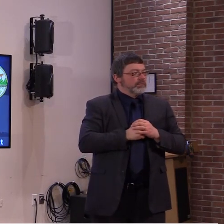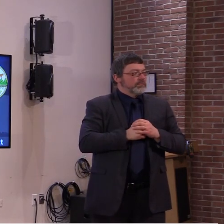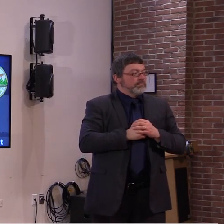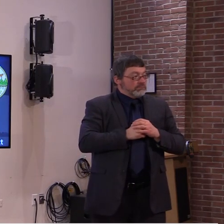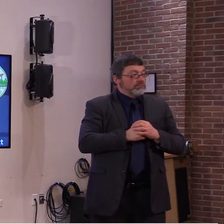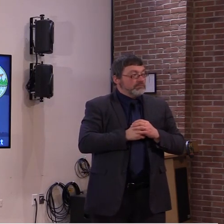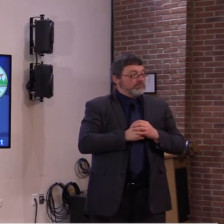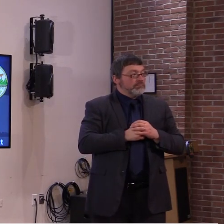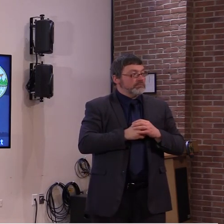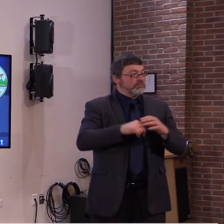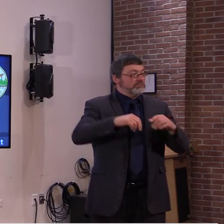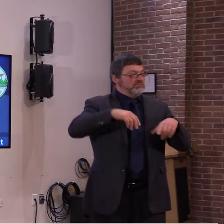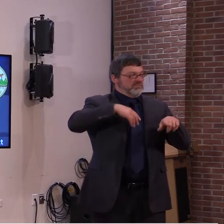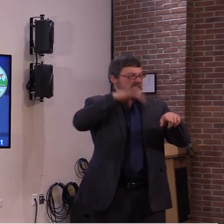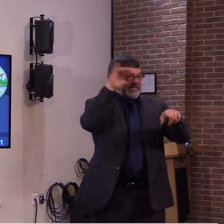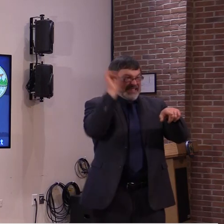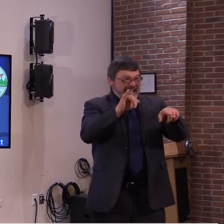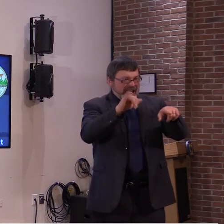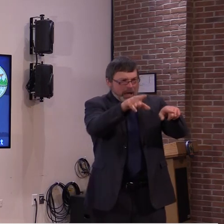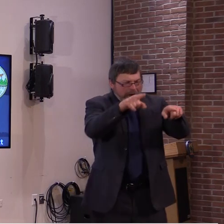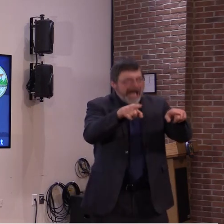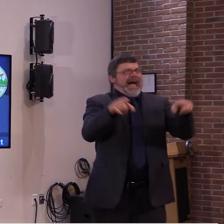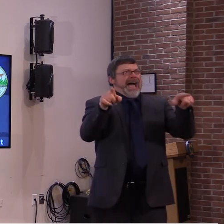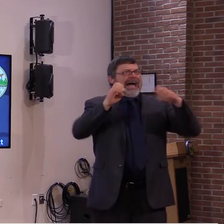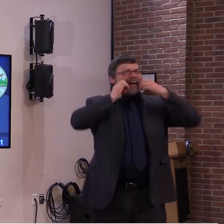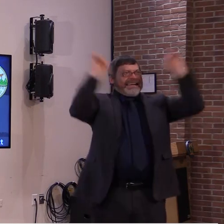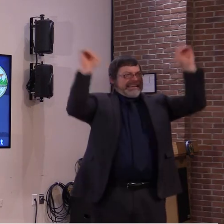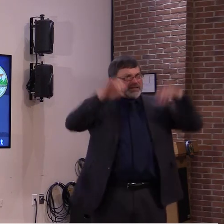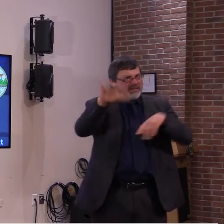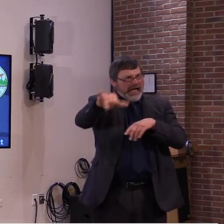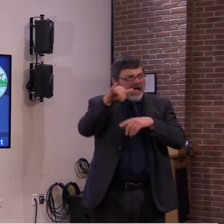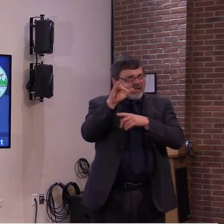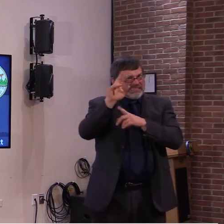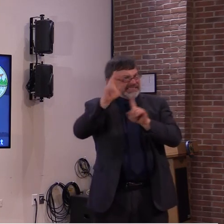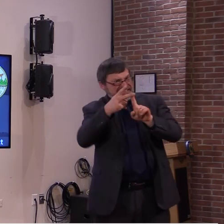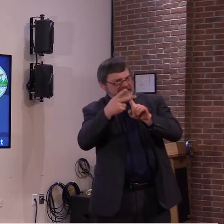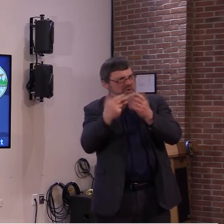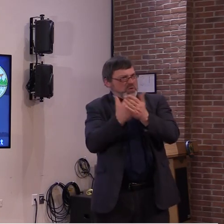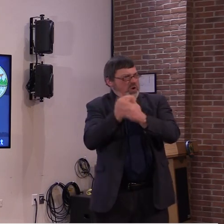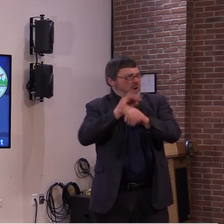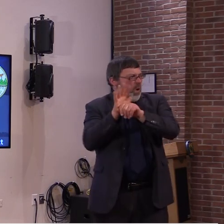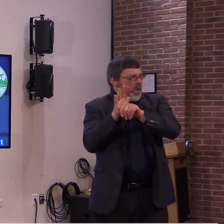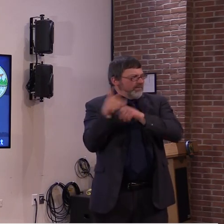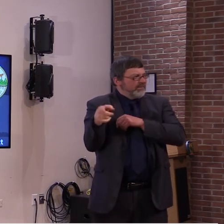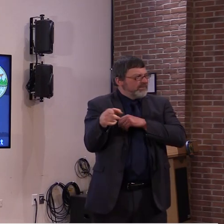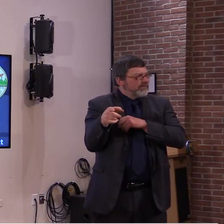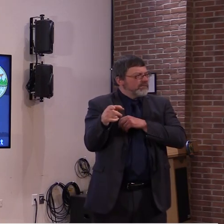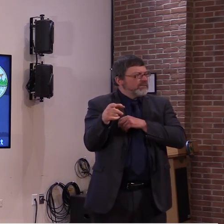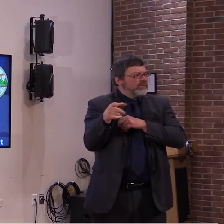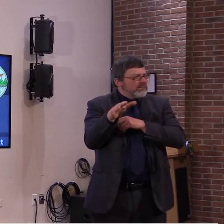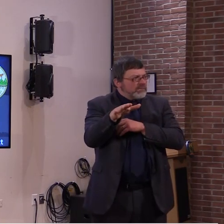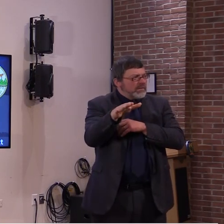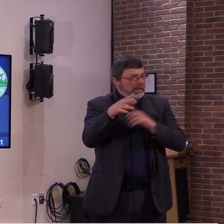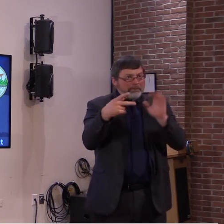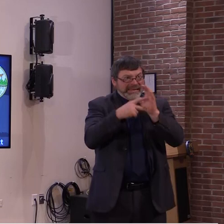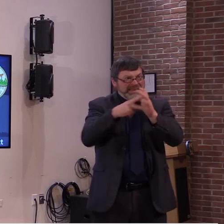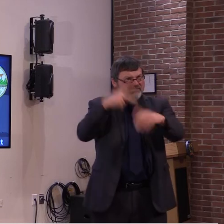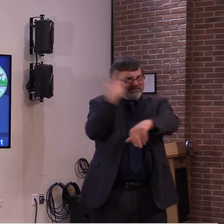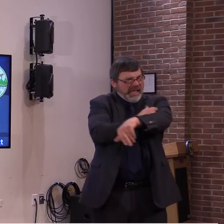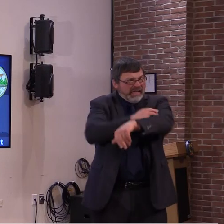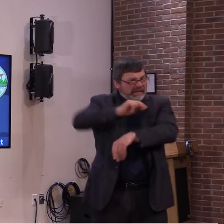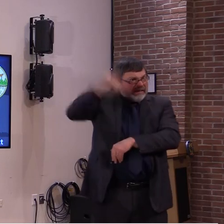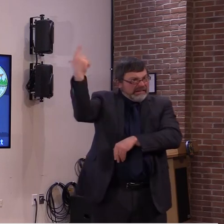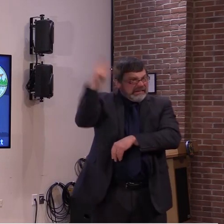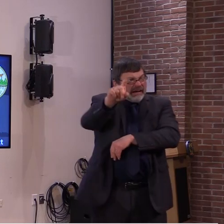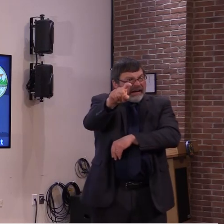Britain has plans to get one dose of vaccine into its entire population and administer the second dose